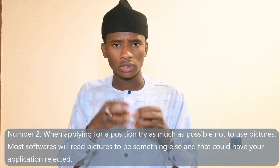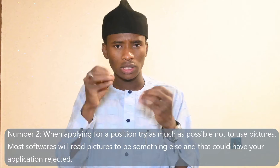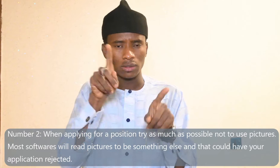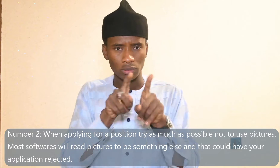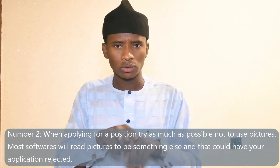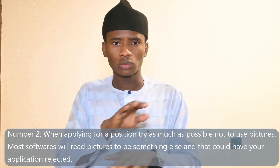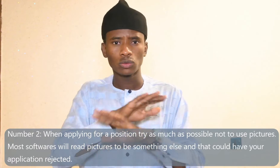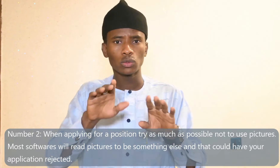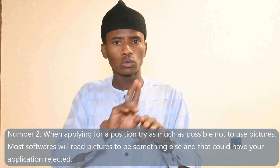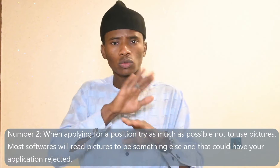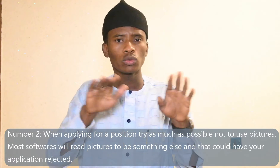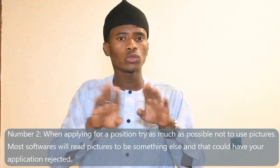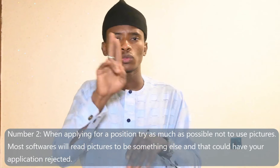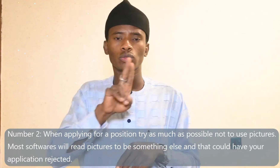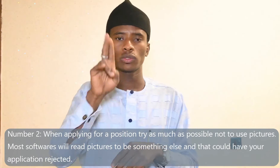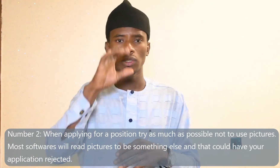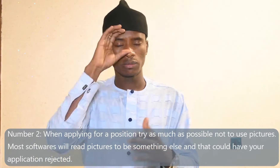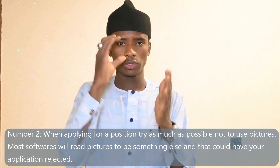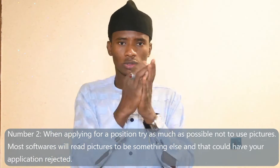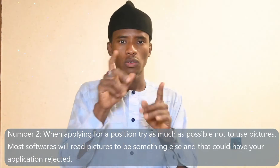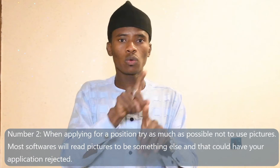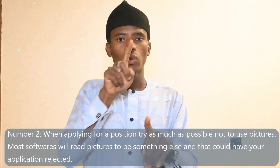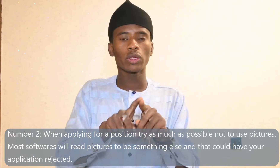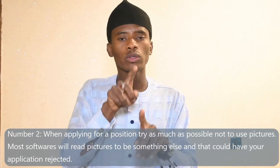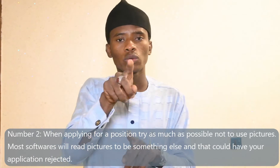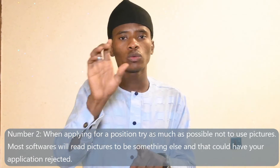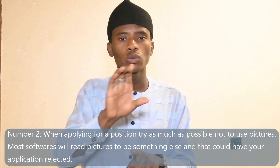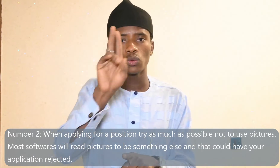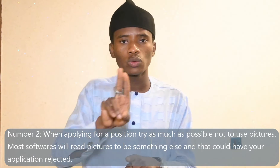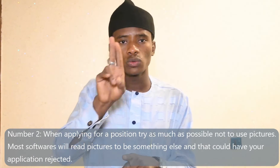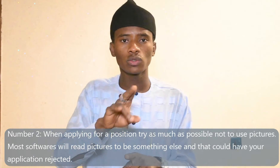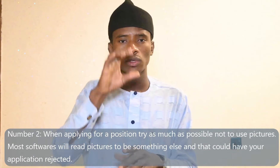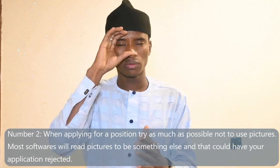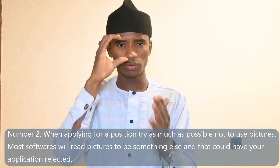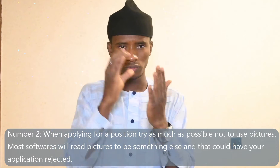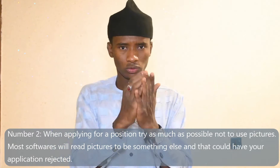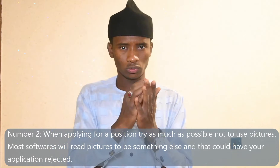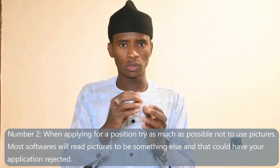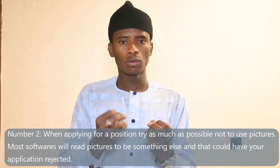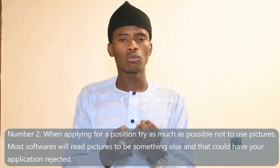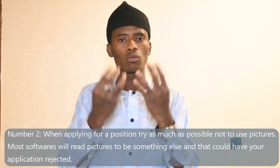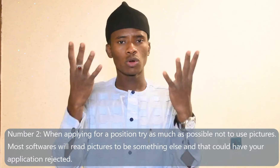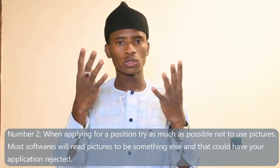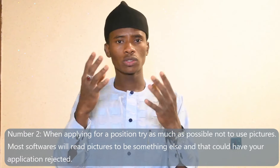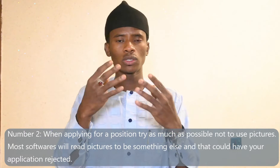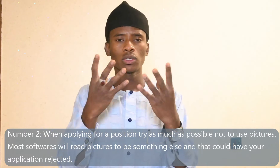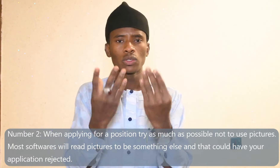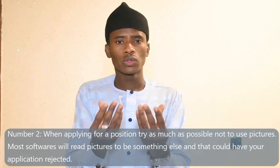picture, because when you use picture, most software